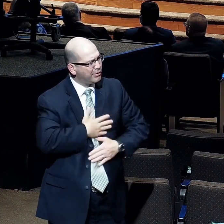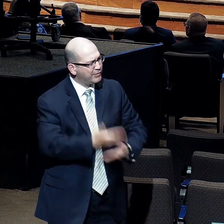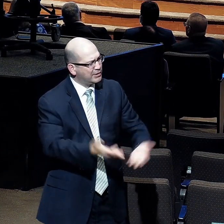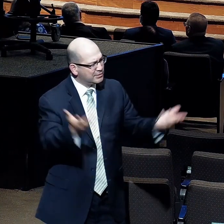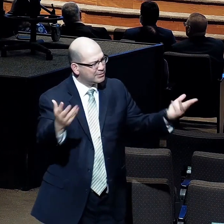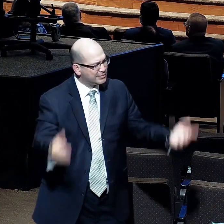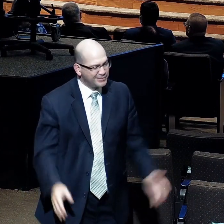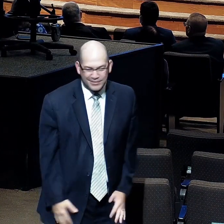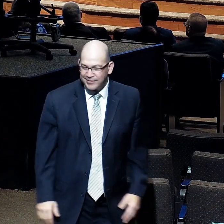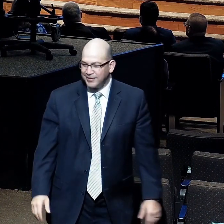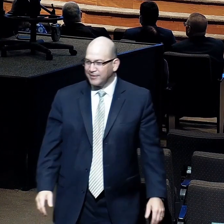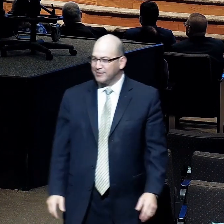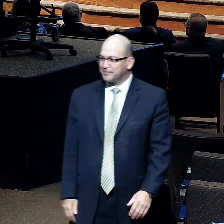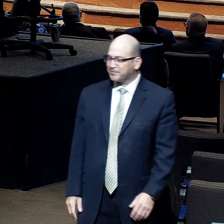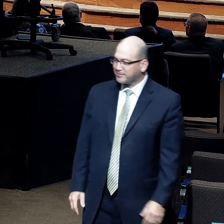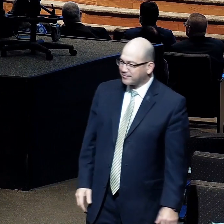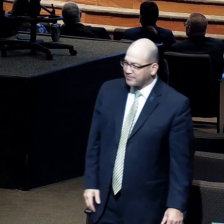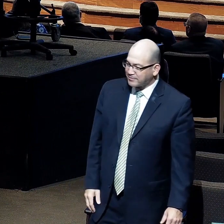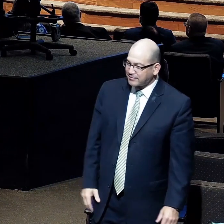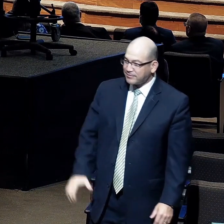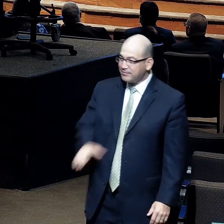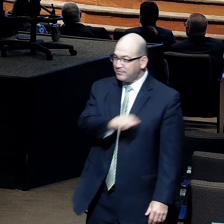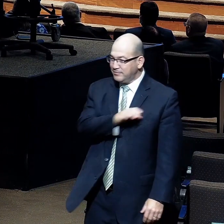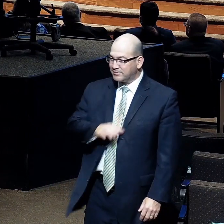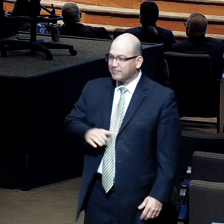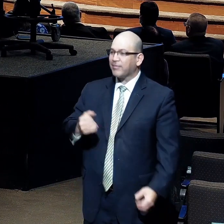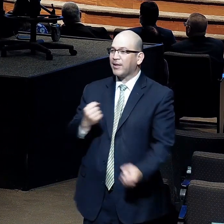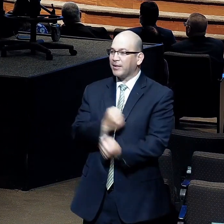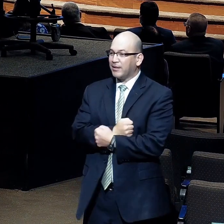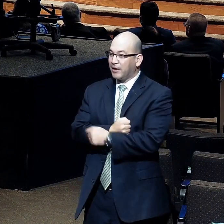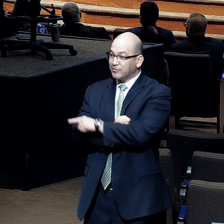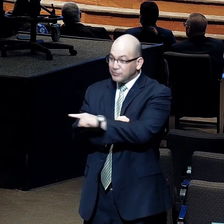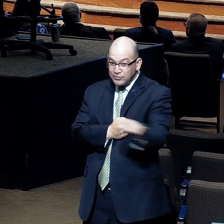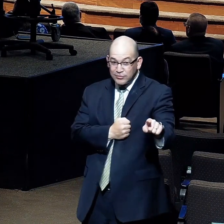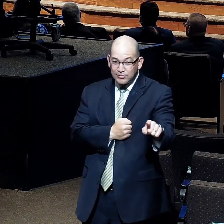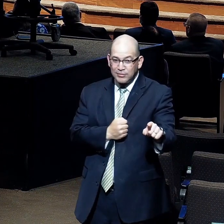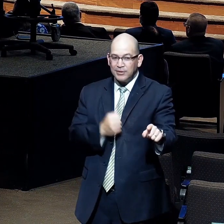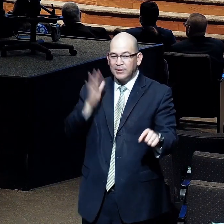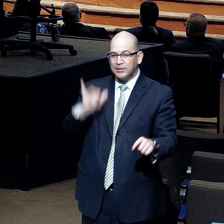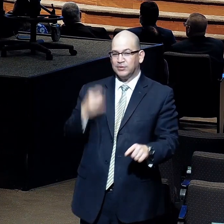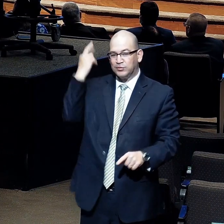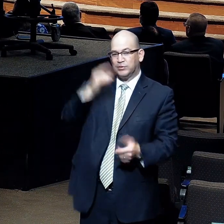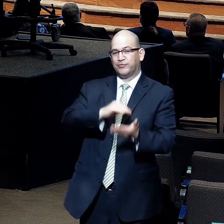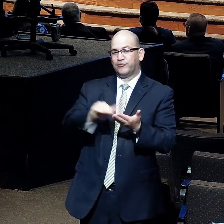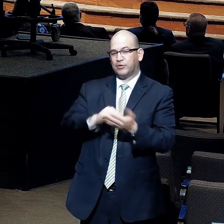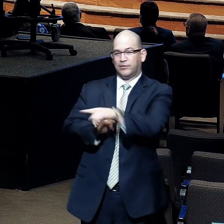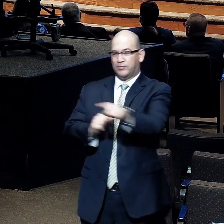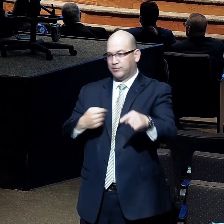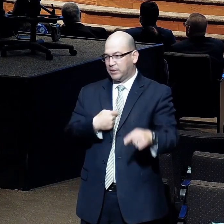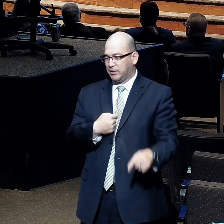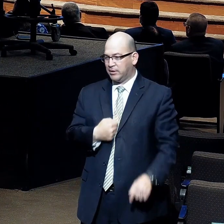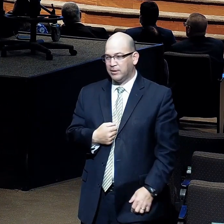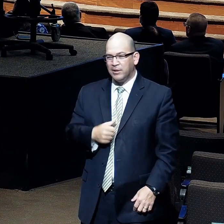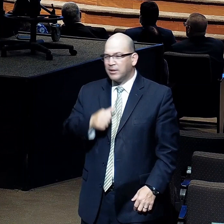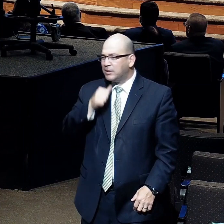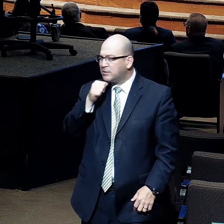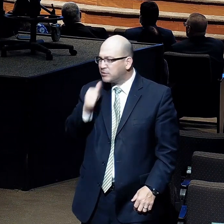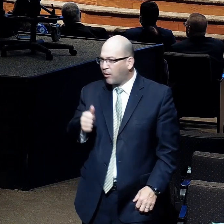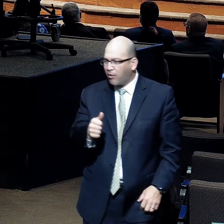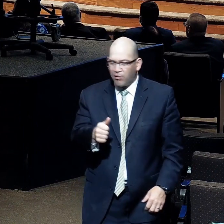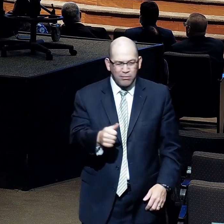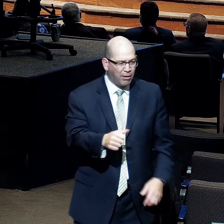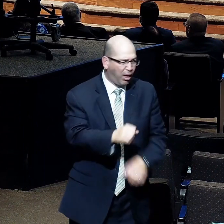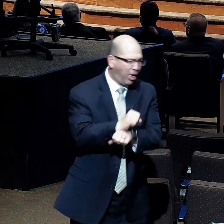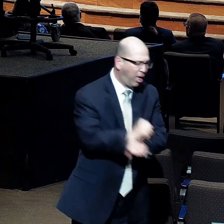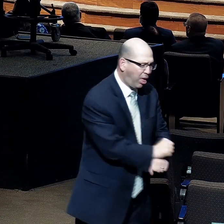You see, Christ loves you, so he forgave you. Don't be the one who would rather be enslaved to sin and not want to confess